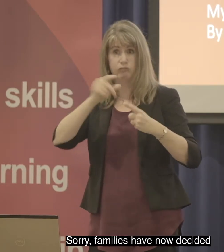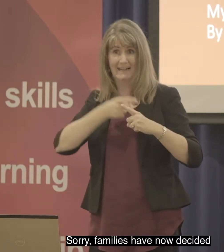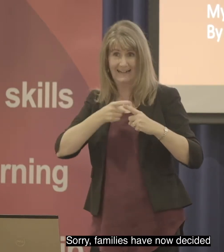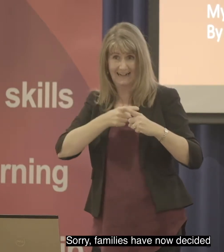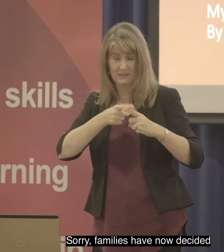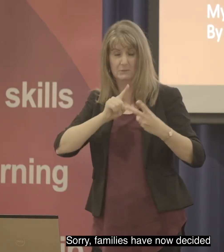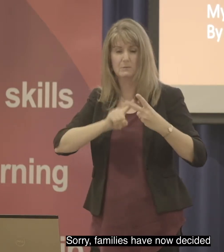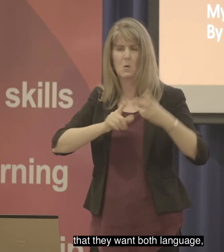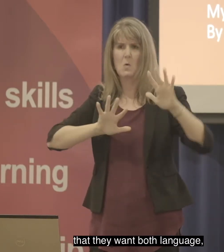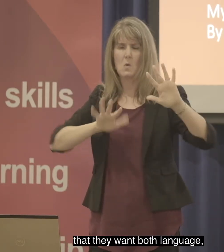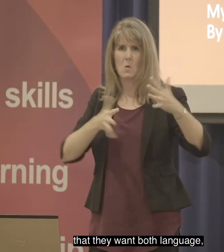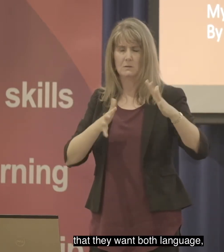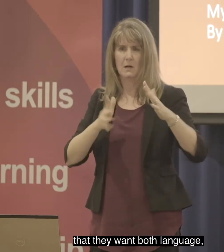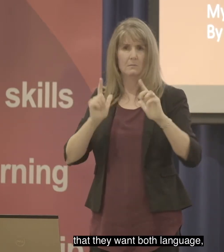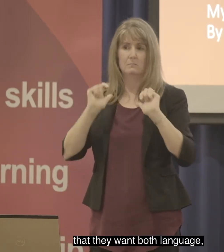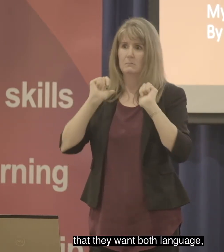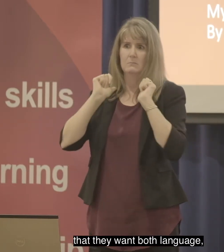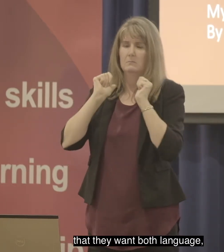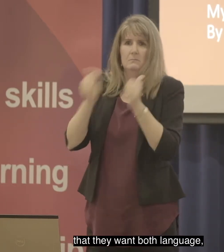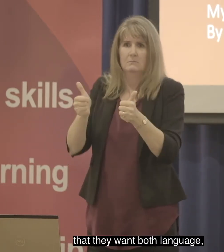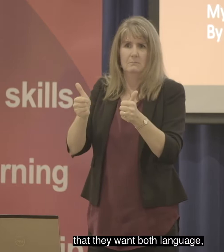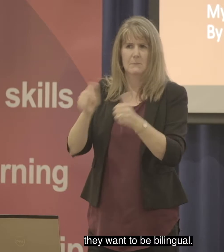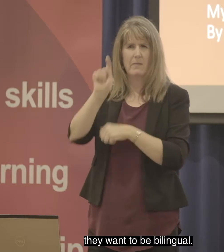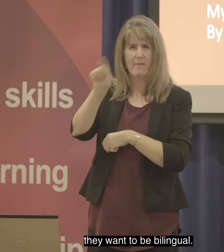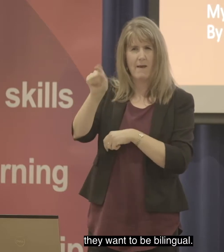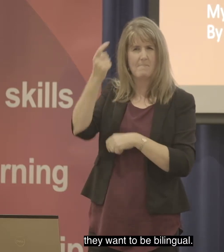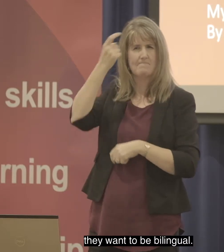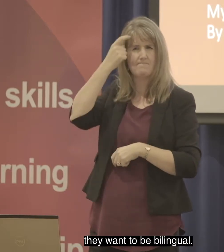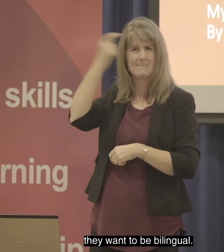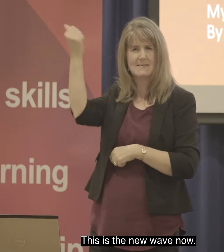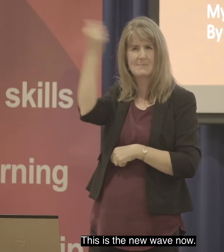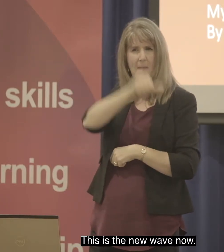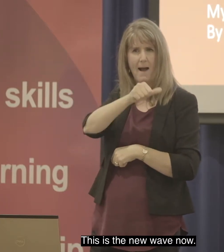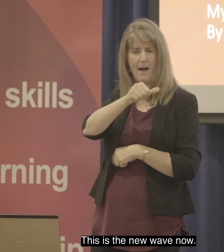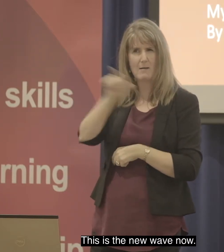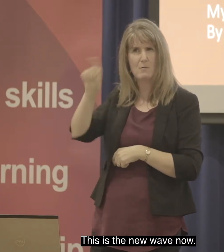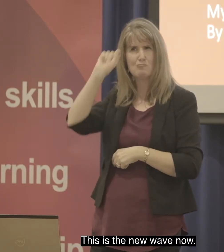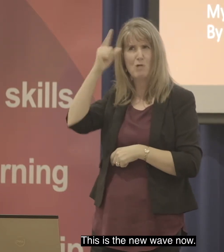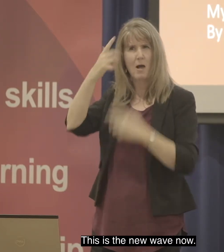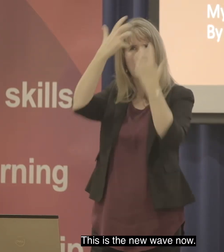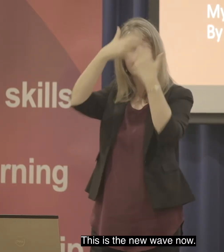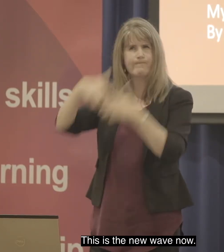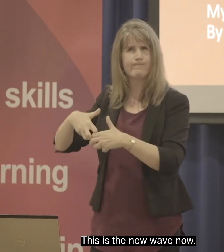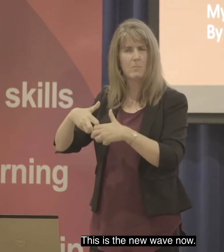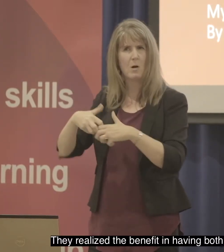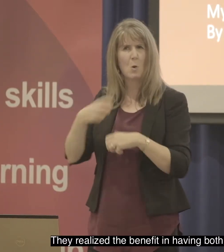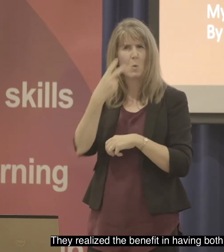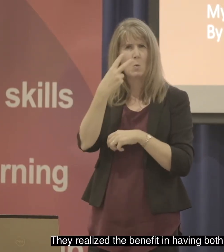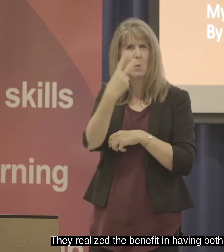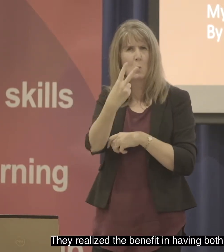Families have now decided that they want both language. They want to be bilingual. This is the new wave now. They've realised